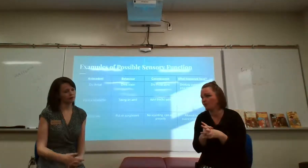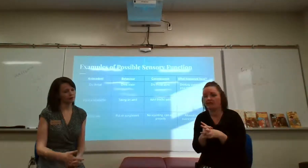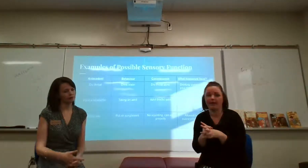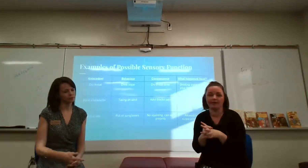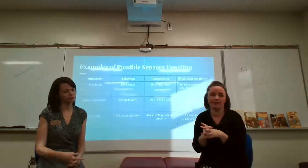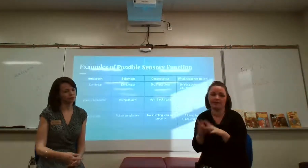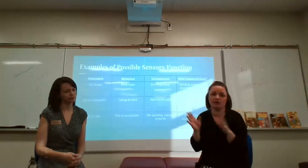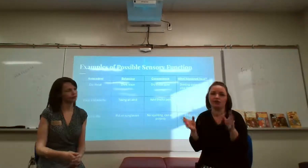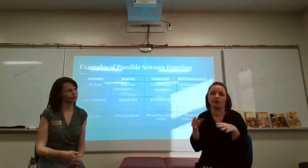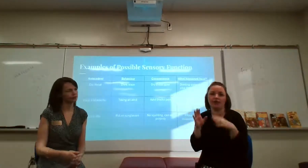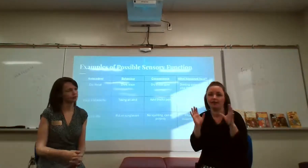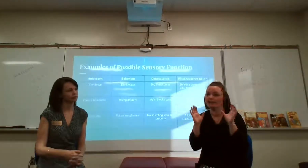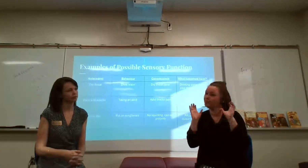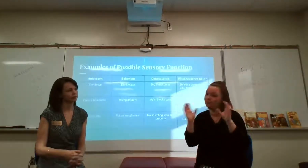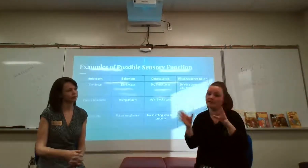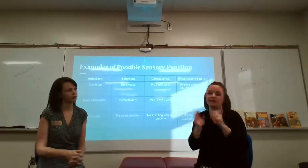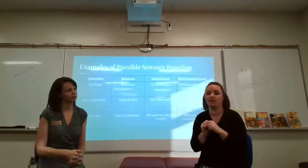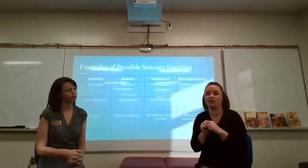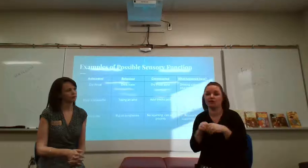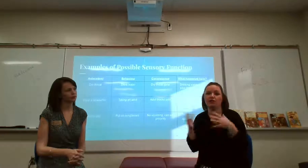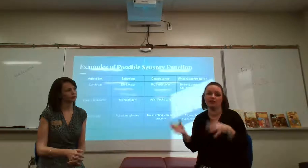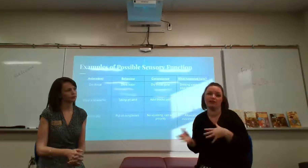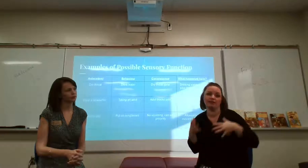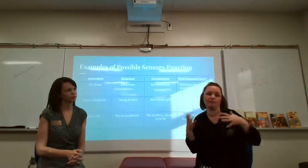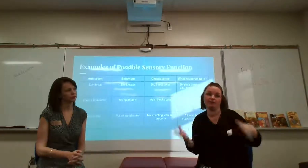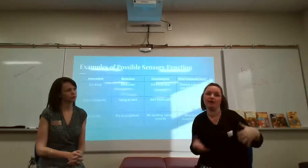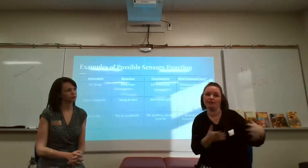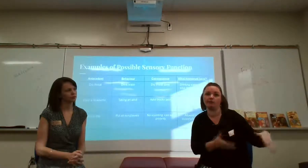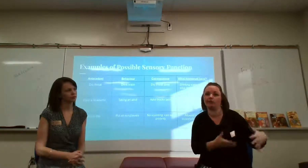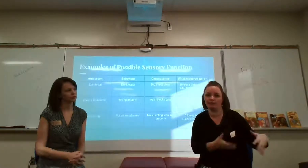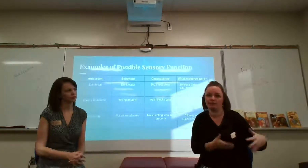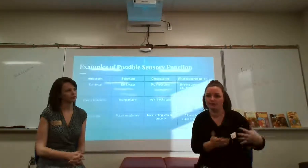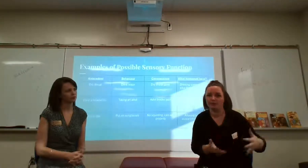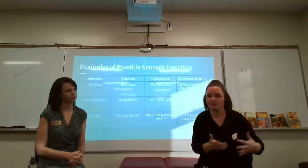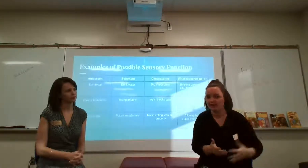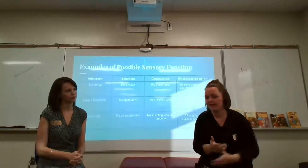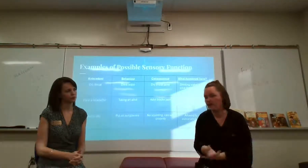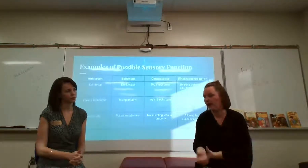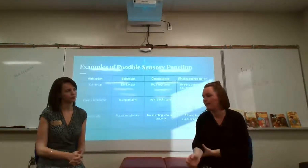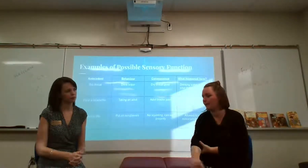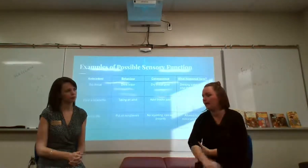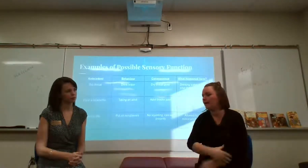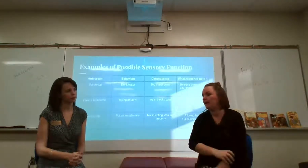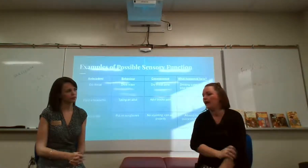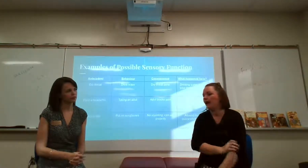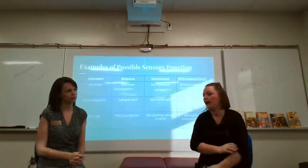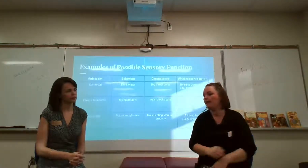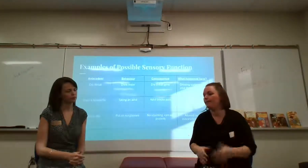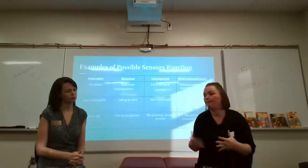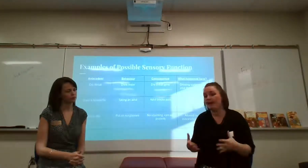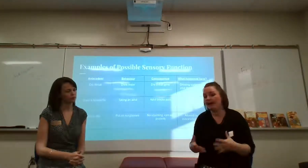situation that there's no like, this is what you do other than providing them with reinforcement for when it's not happening.